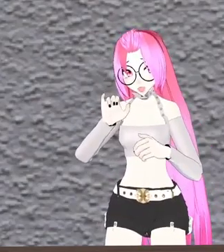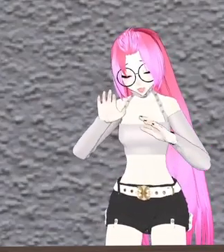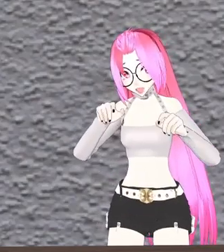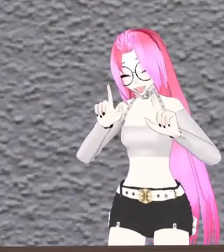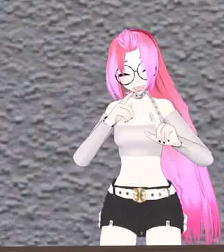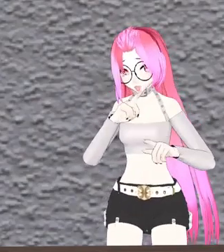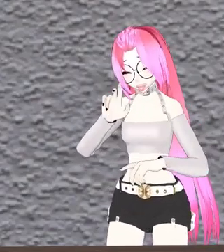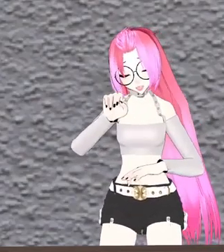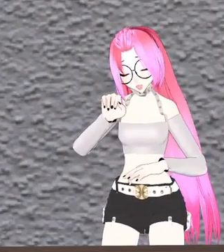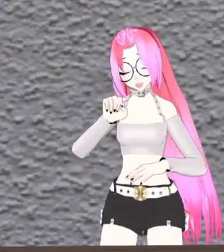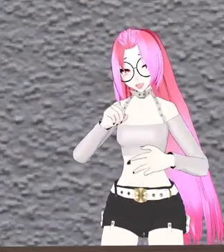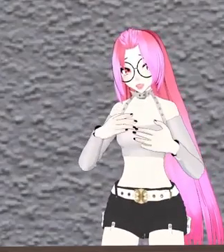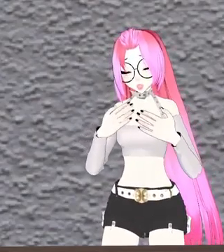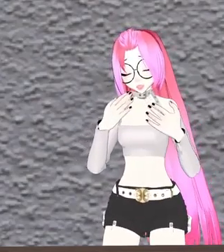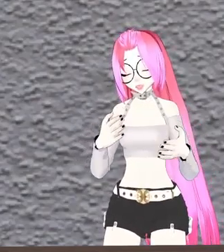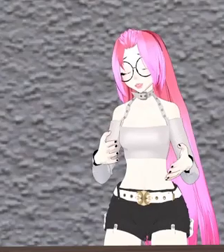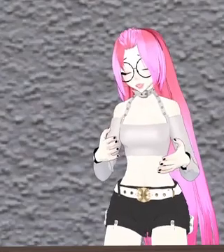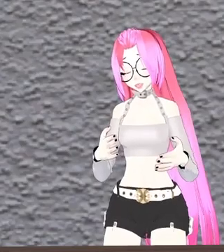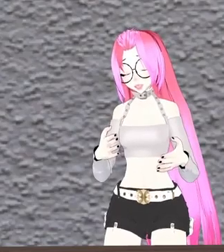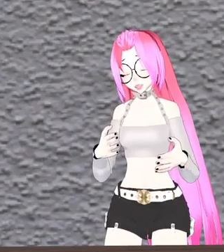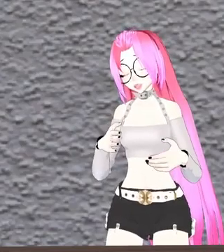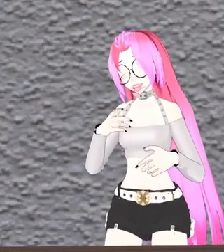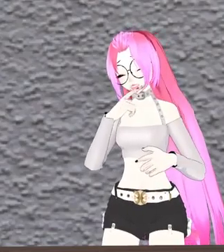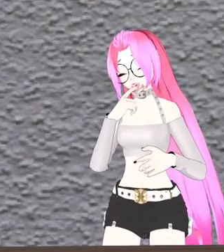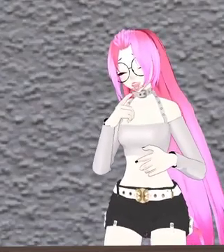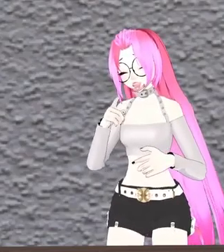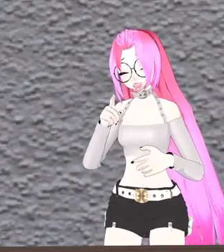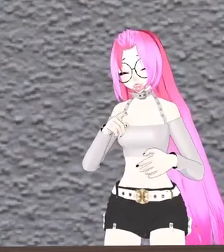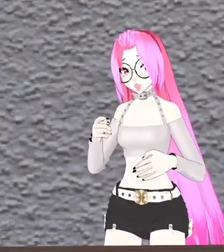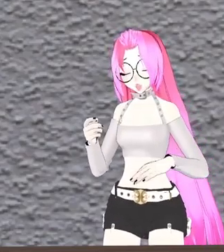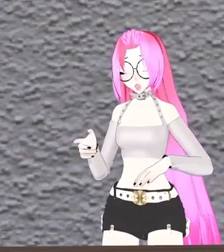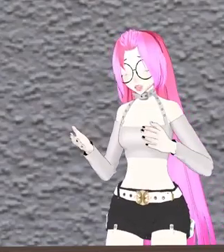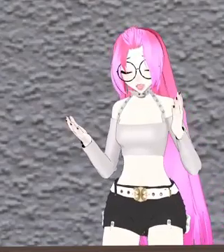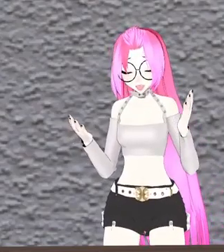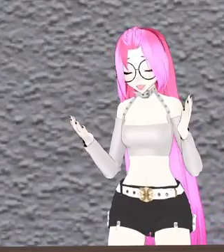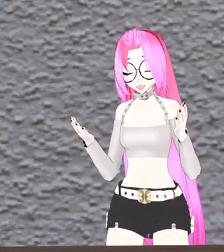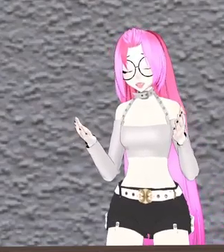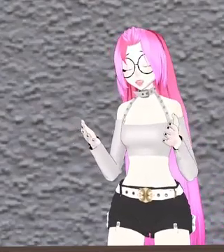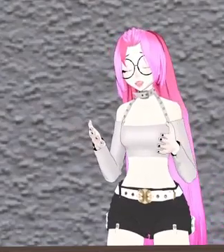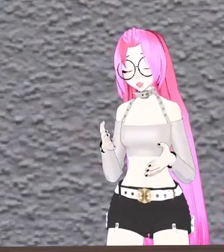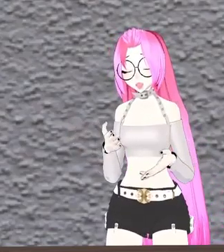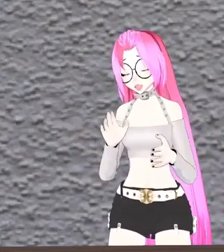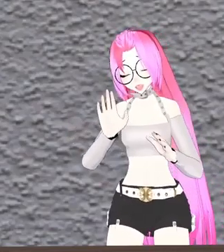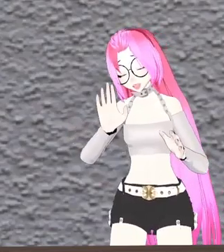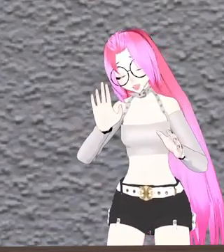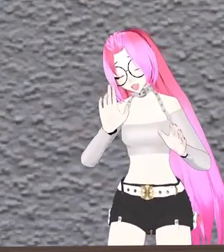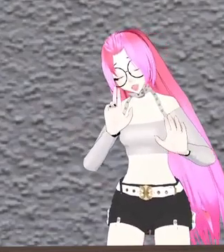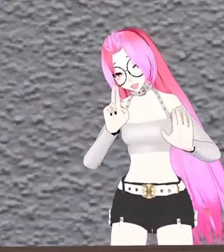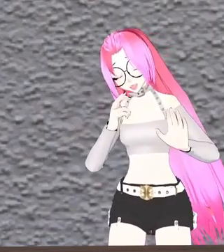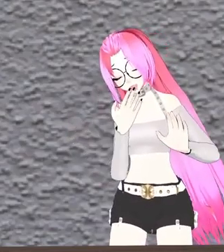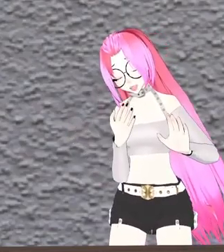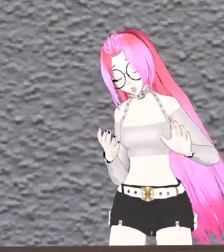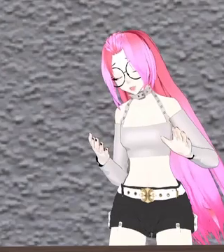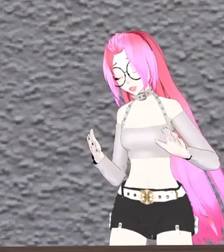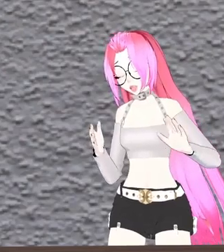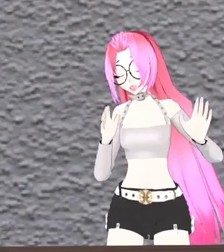are allowed to say no. If you were given a name sign and somebody gives it to you and I don't know, it's something that you don't like, you can be like, oh no, thank you. You know,